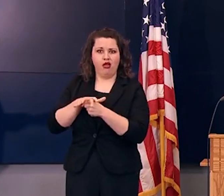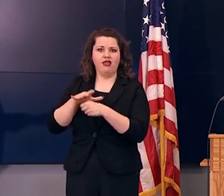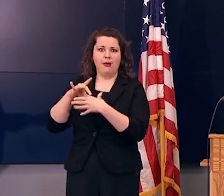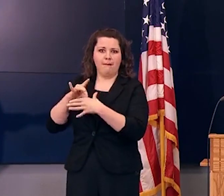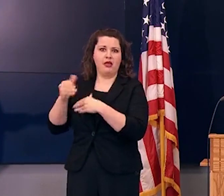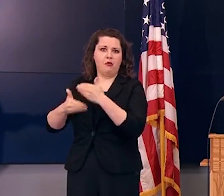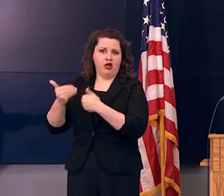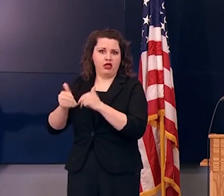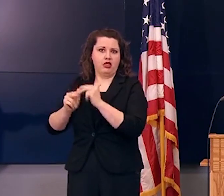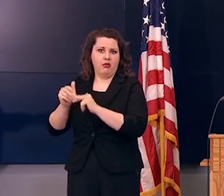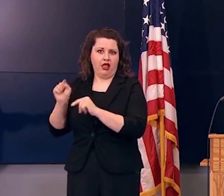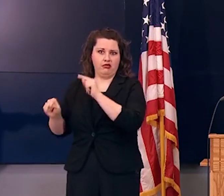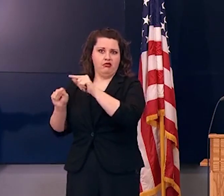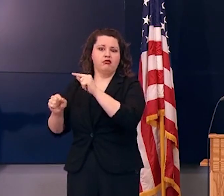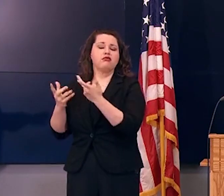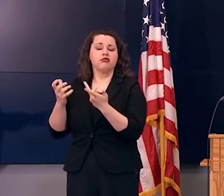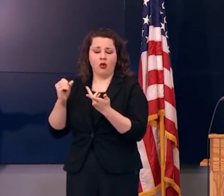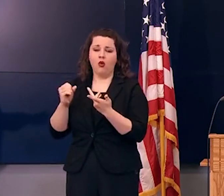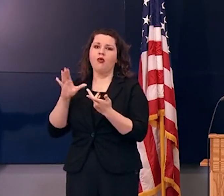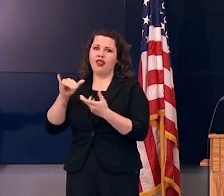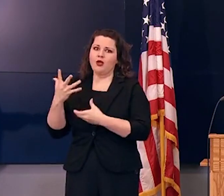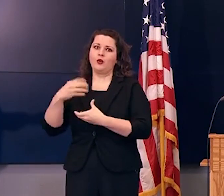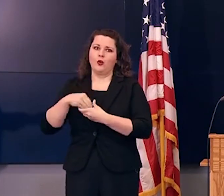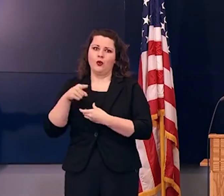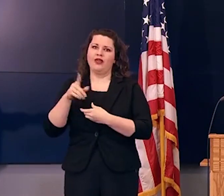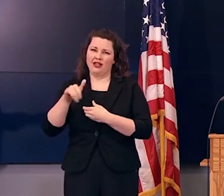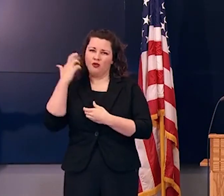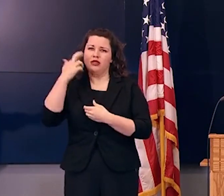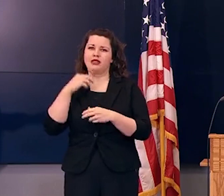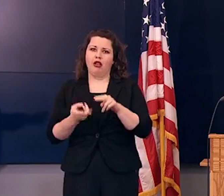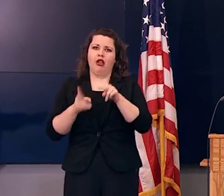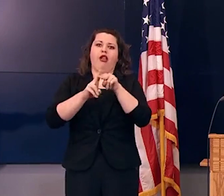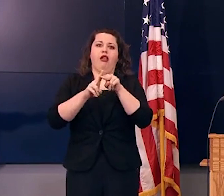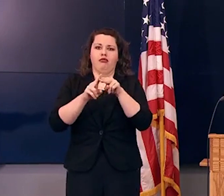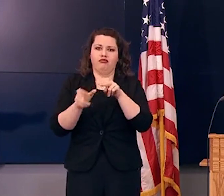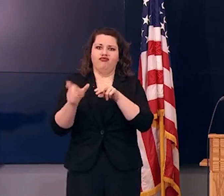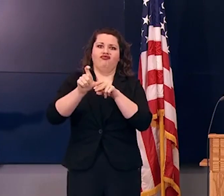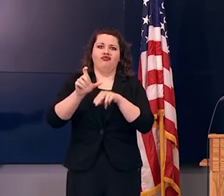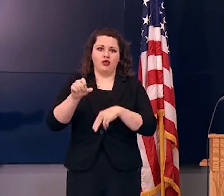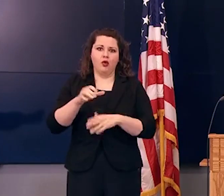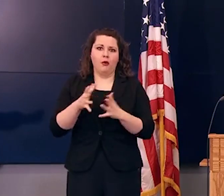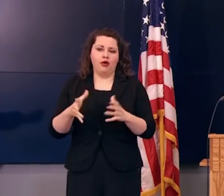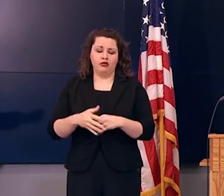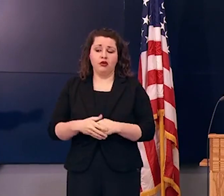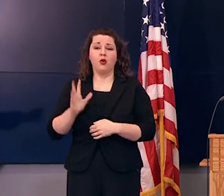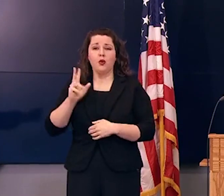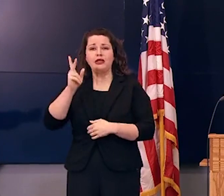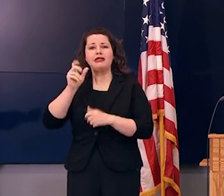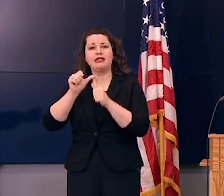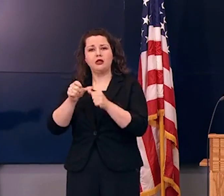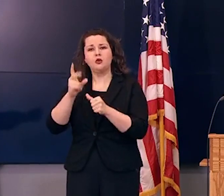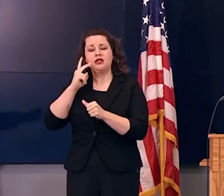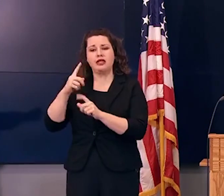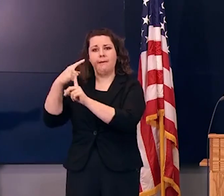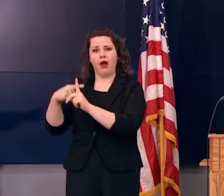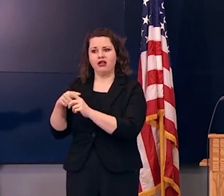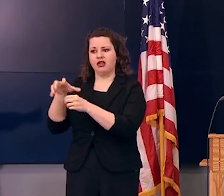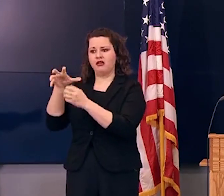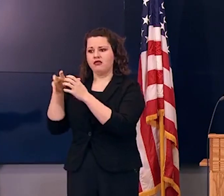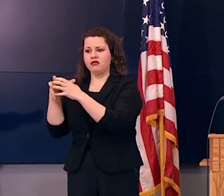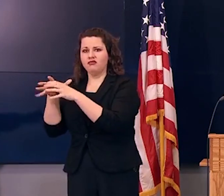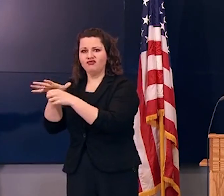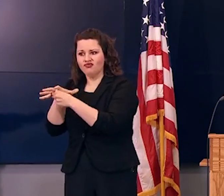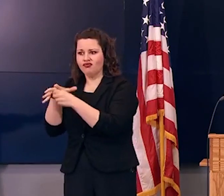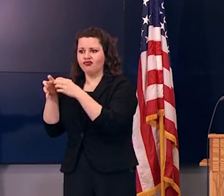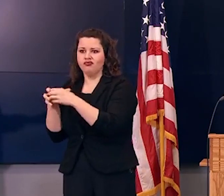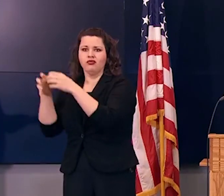meat processing facilities, and those were included in those numbers. We will continue to see clusters of positive cases in these types